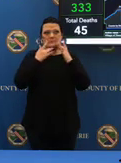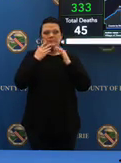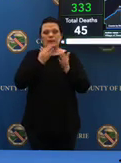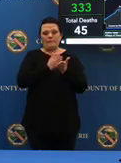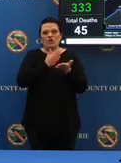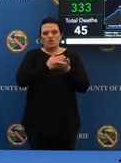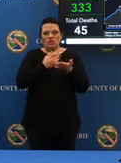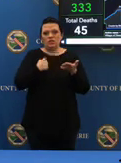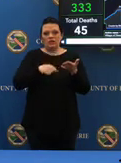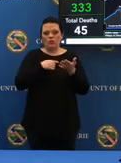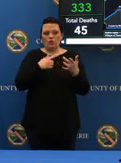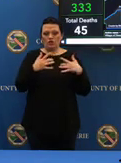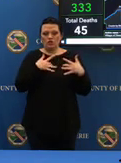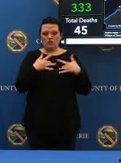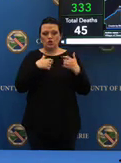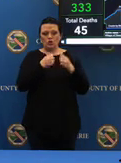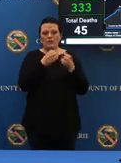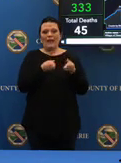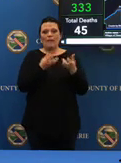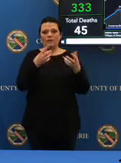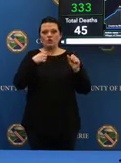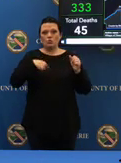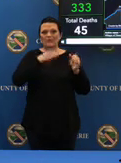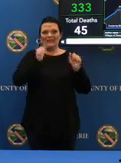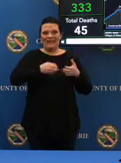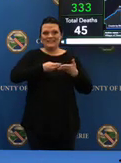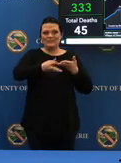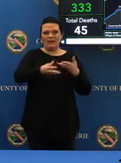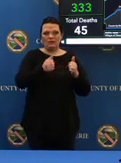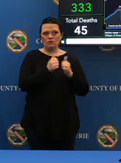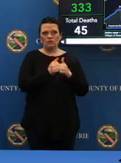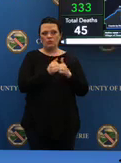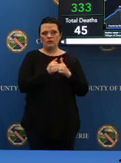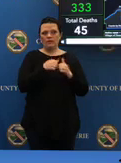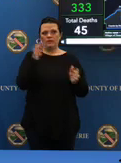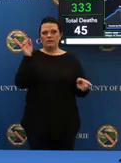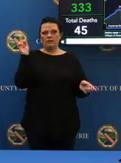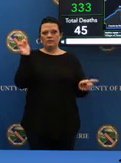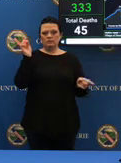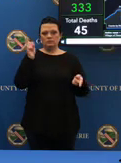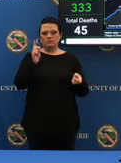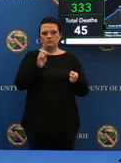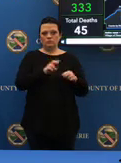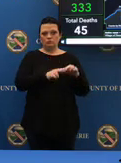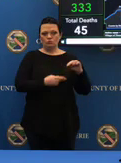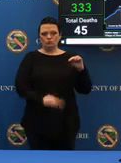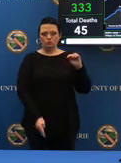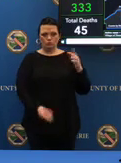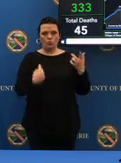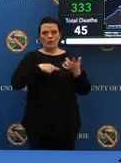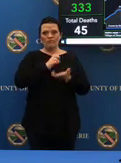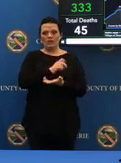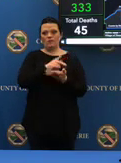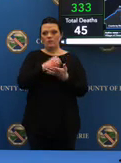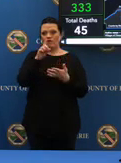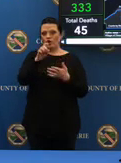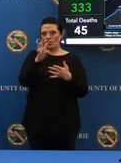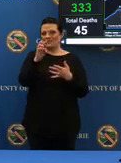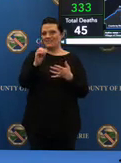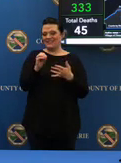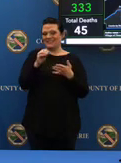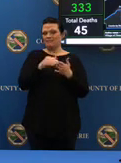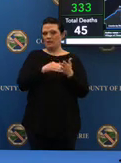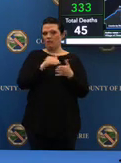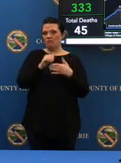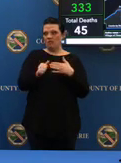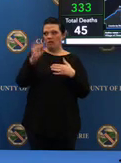concerned about how much we can spend at this time with the declining revenues. We have been approved for $160 million in federal aid, but we have